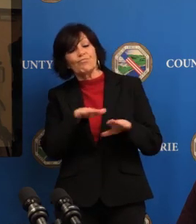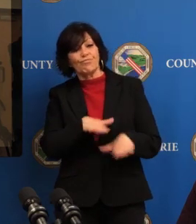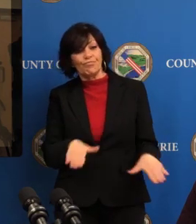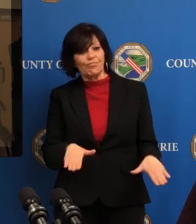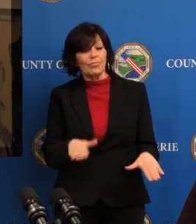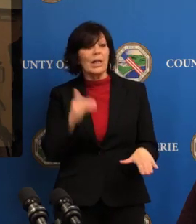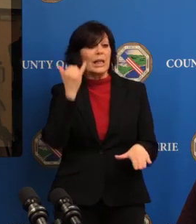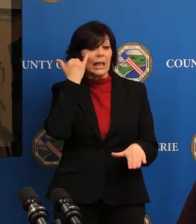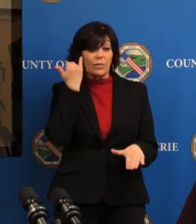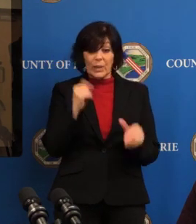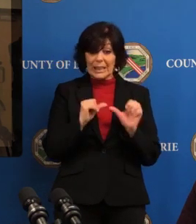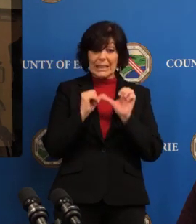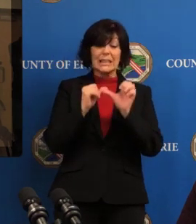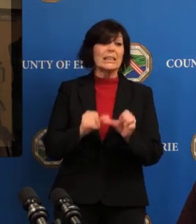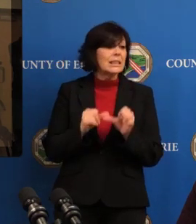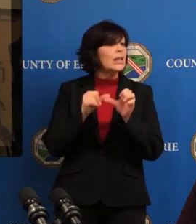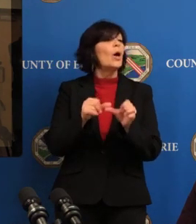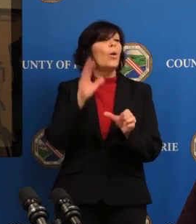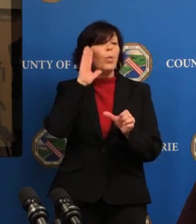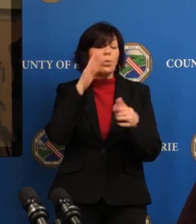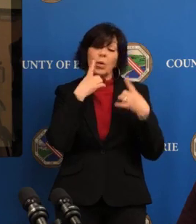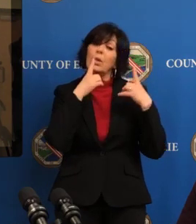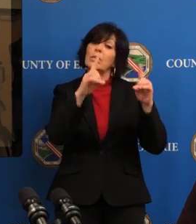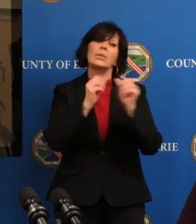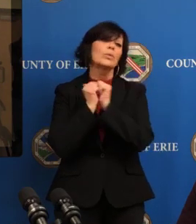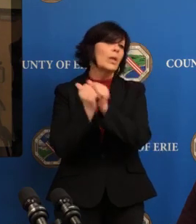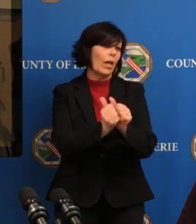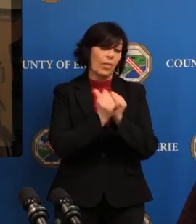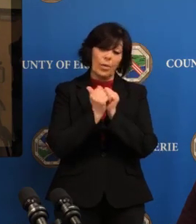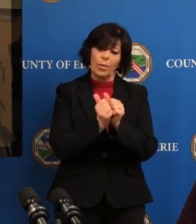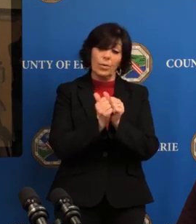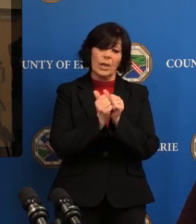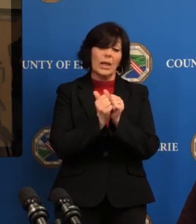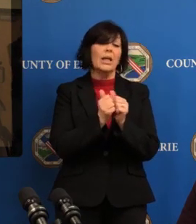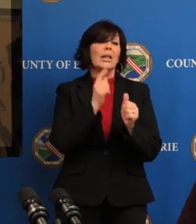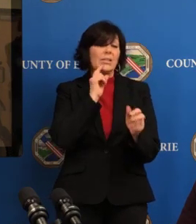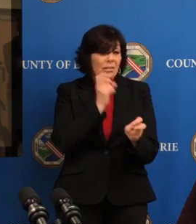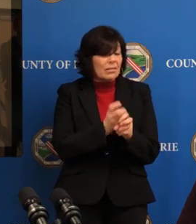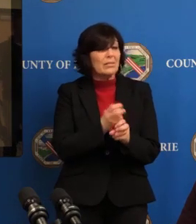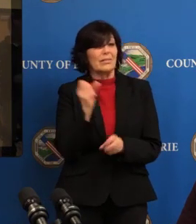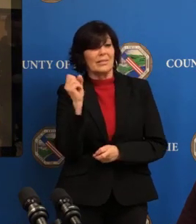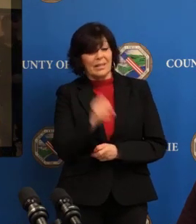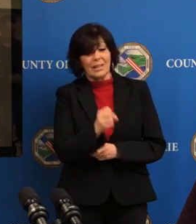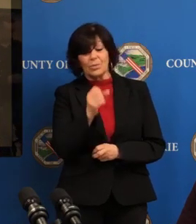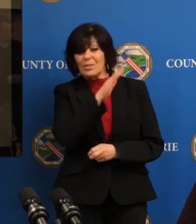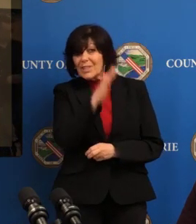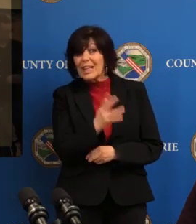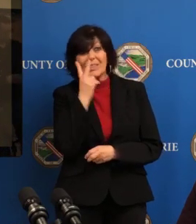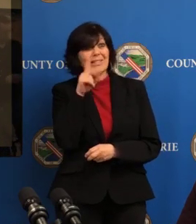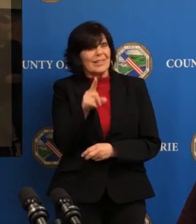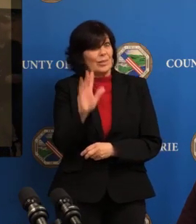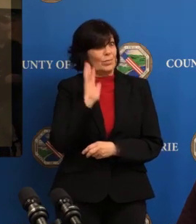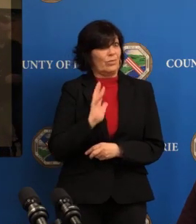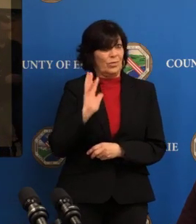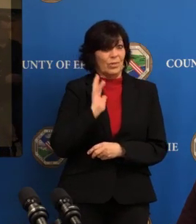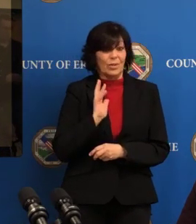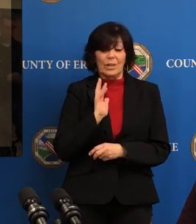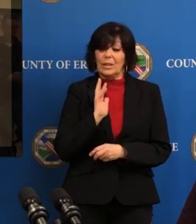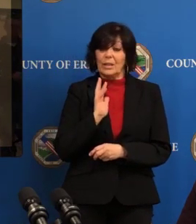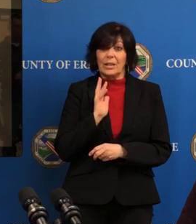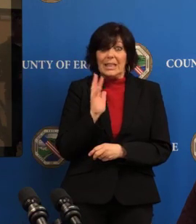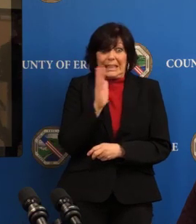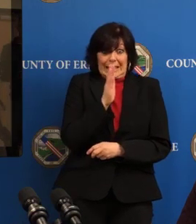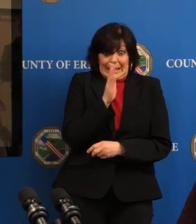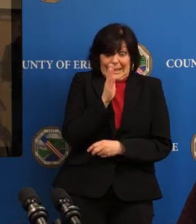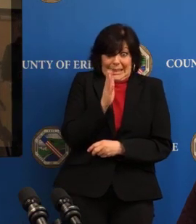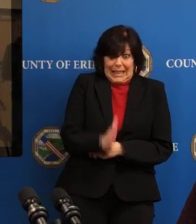do that, and we continue to do this, we will get through this together. It's a trying time, unlike any we've seen in our life. Basically haven't had something